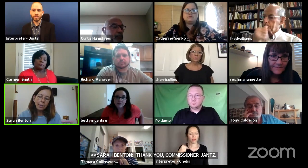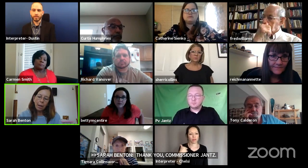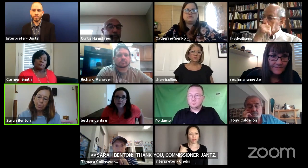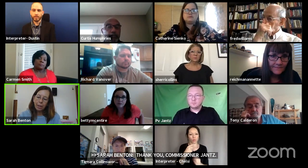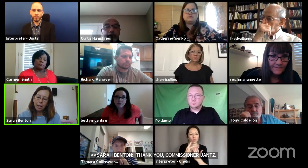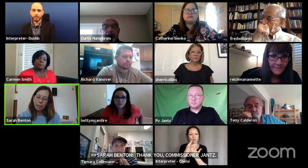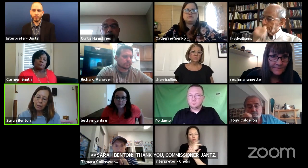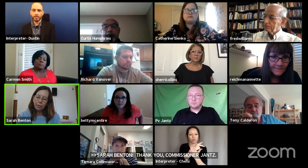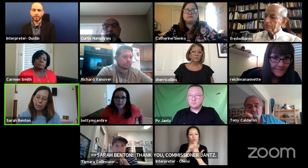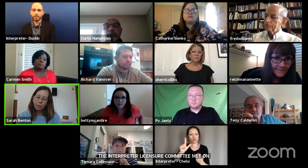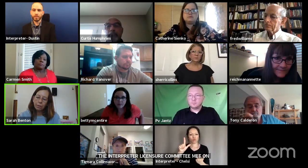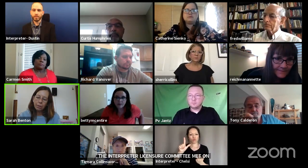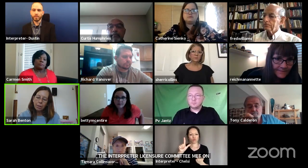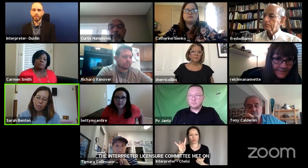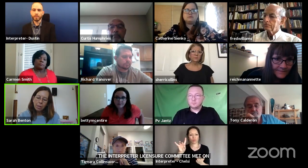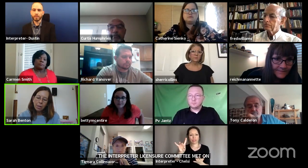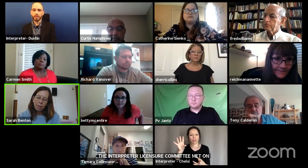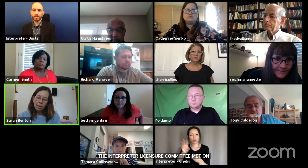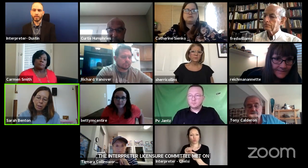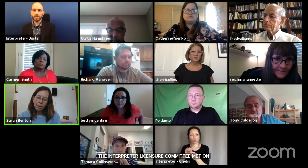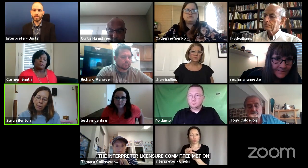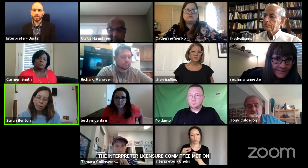28 applications.